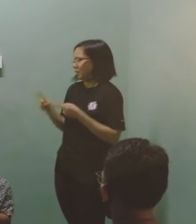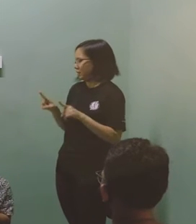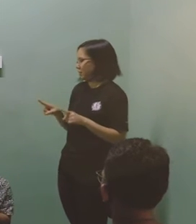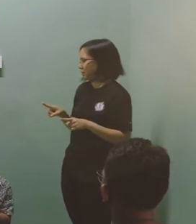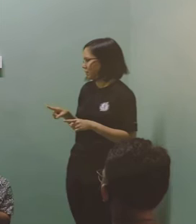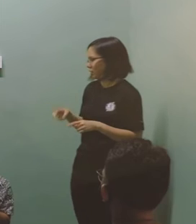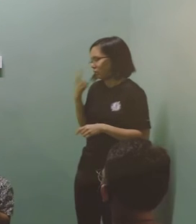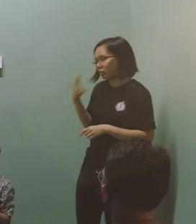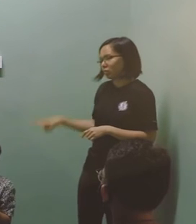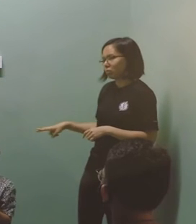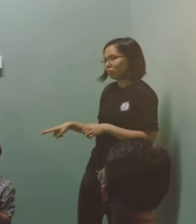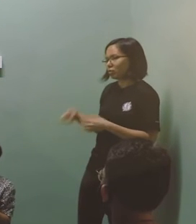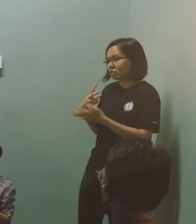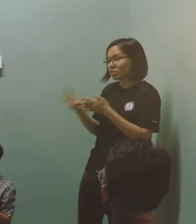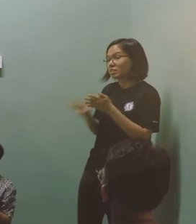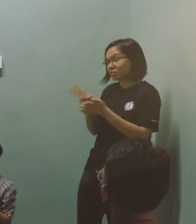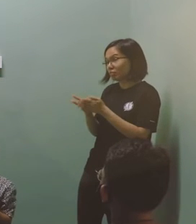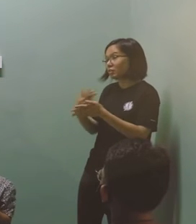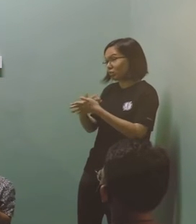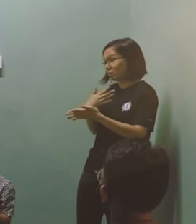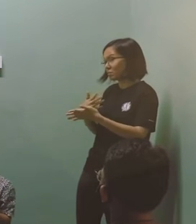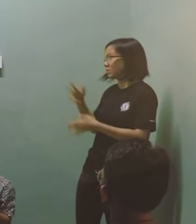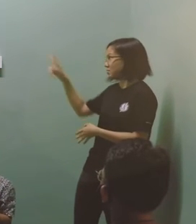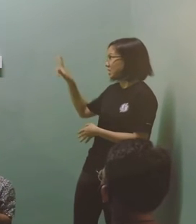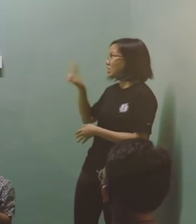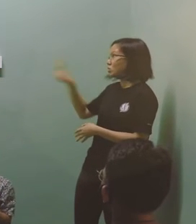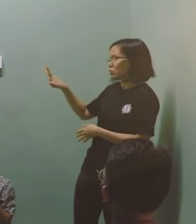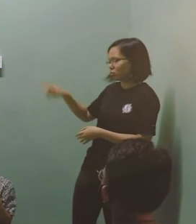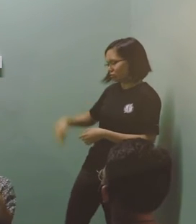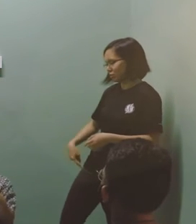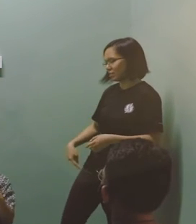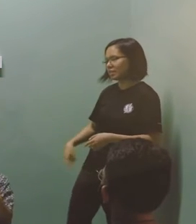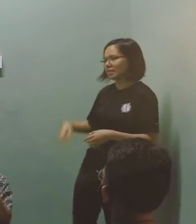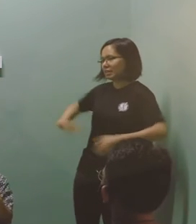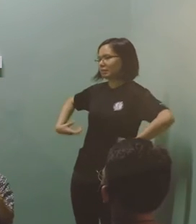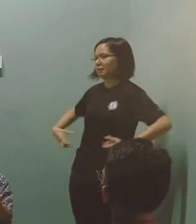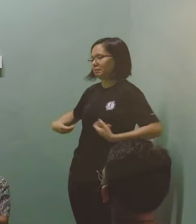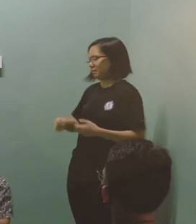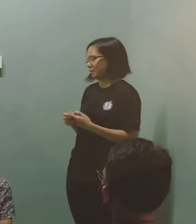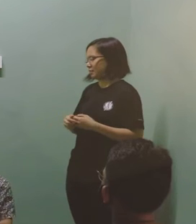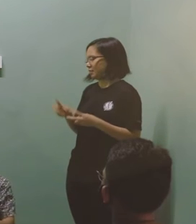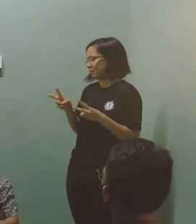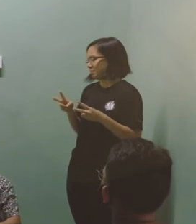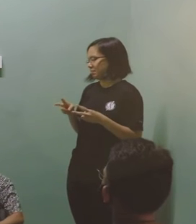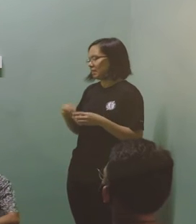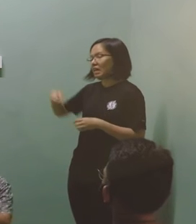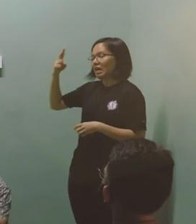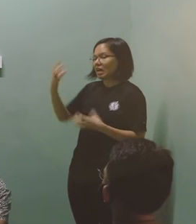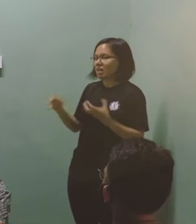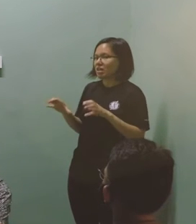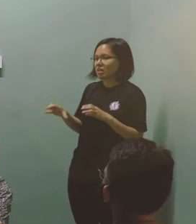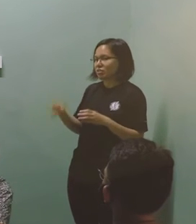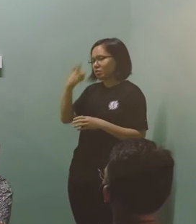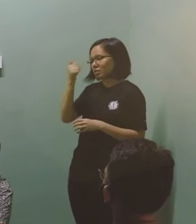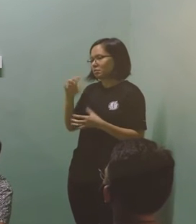to be honest, you'll probably recognize this three-legged monkey. And it's very likely because of a car accident.